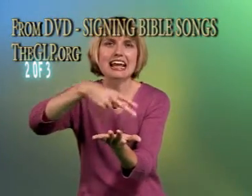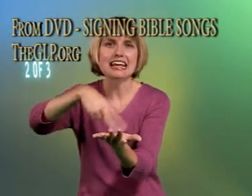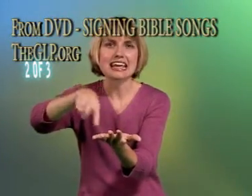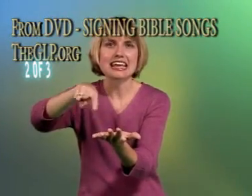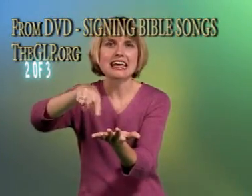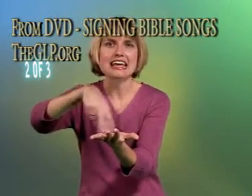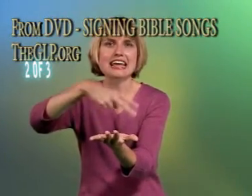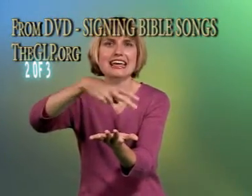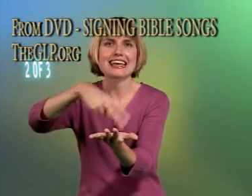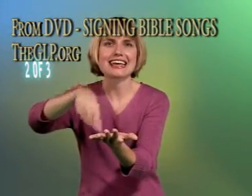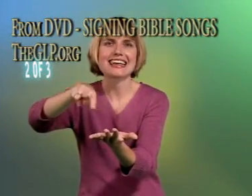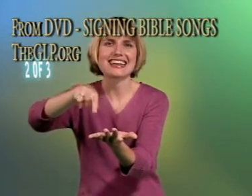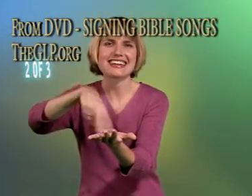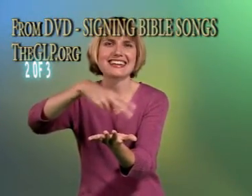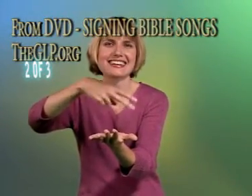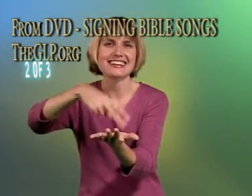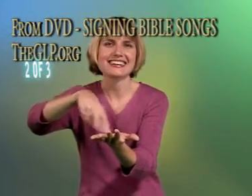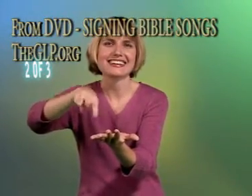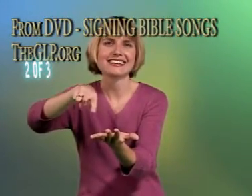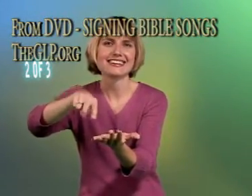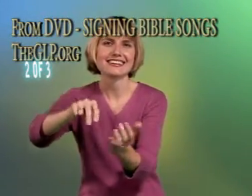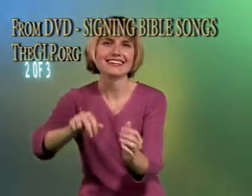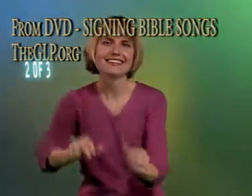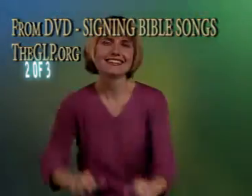dancing in.